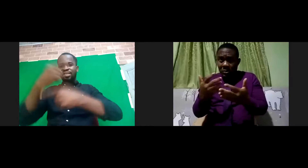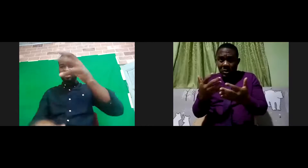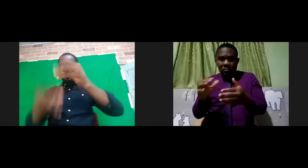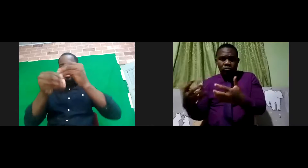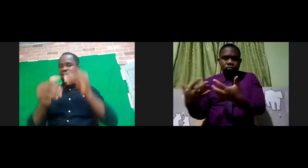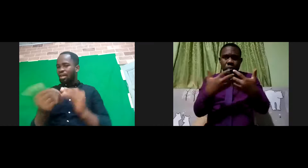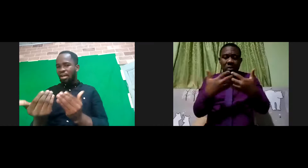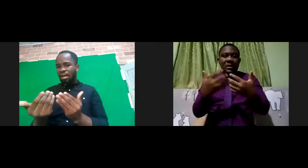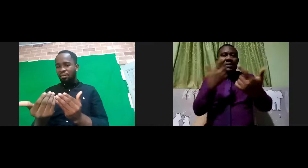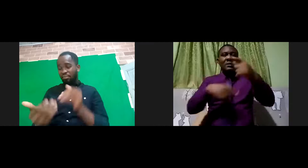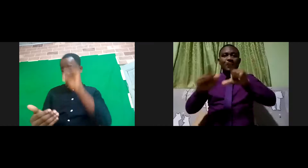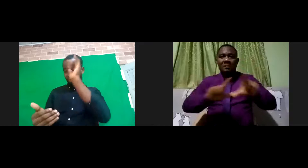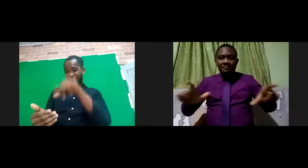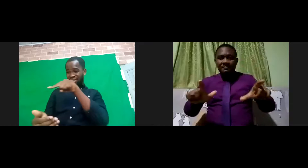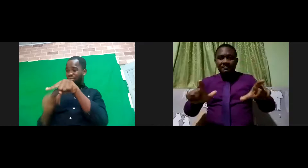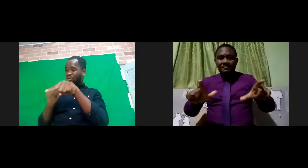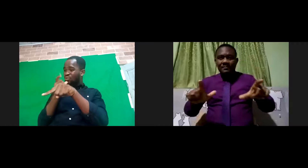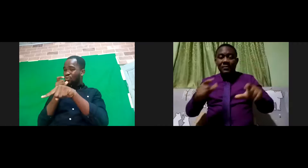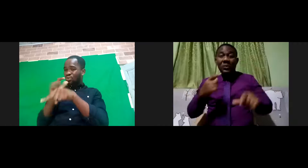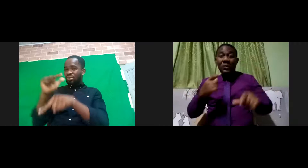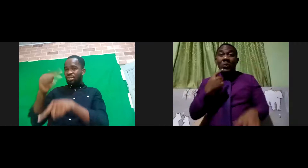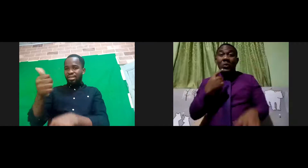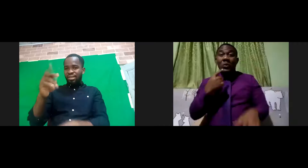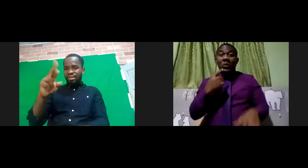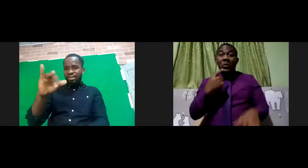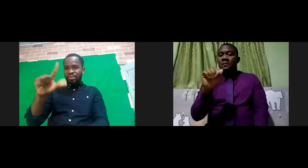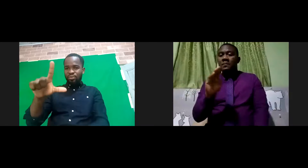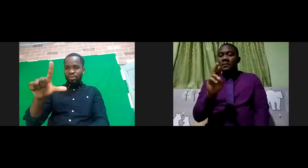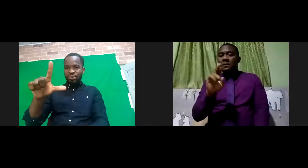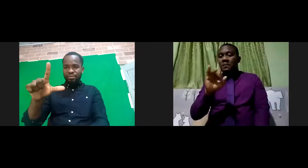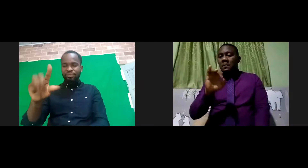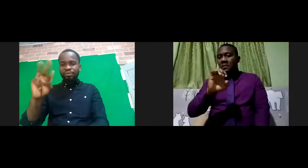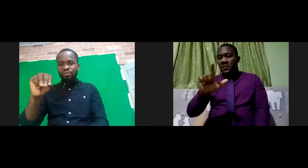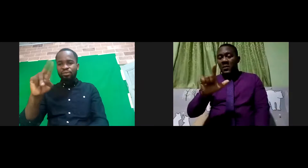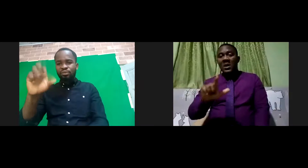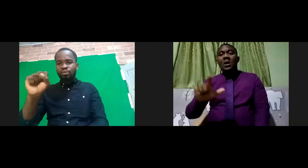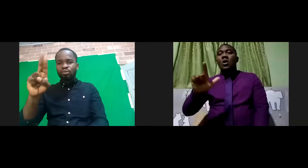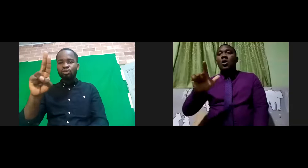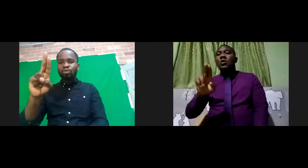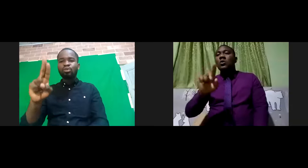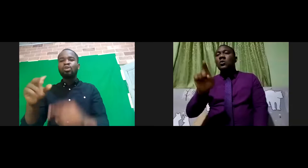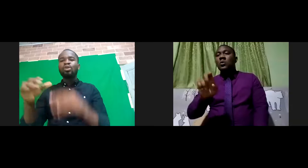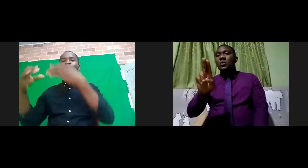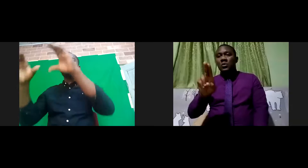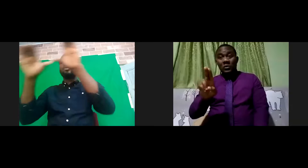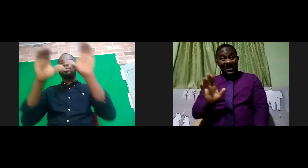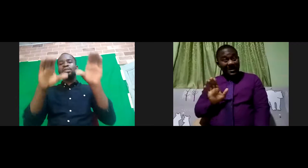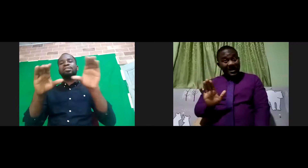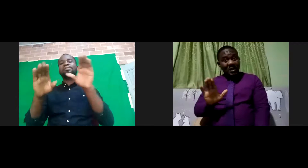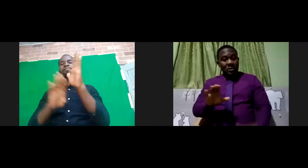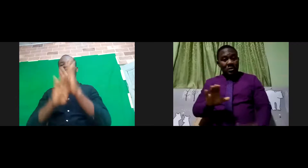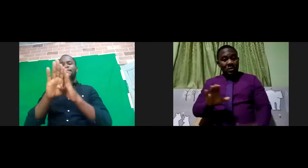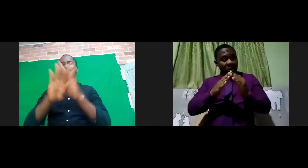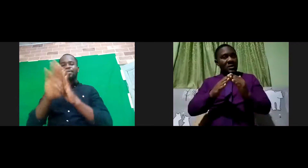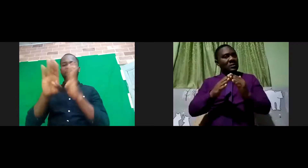He is in the person of Gabriel Luzu. Gabriel Luzu is a community developmentalist